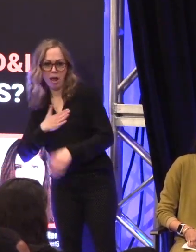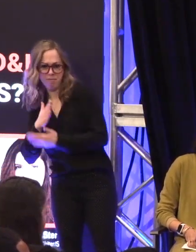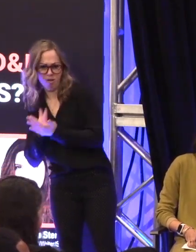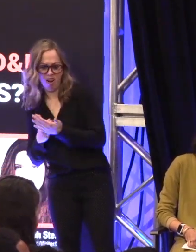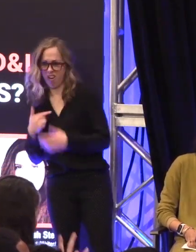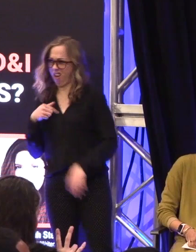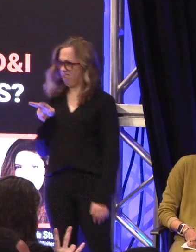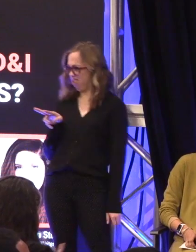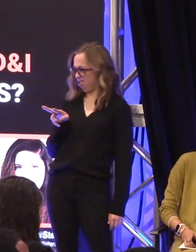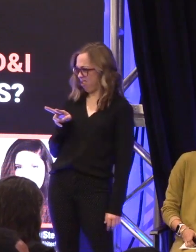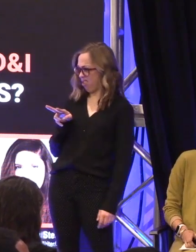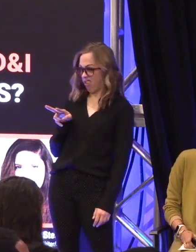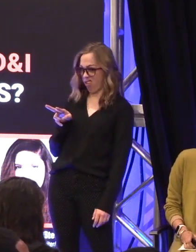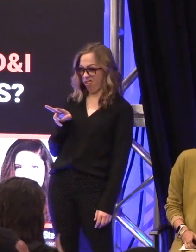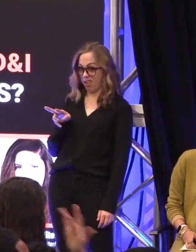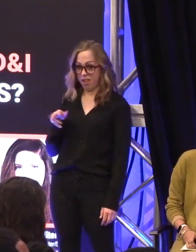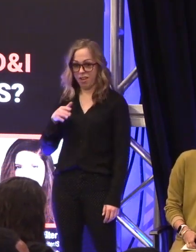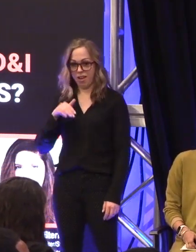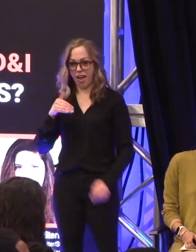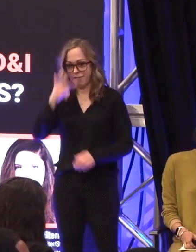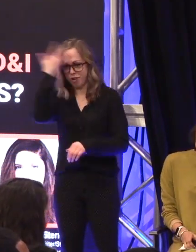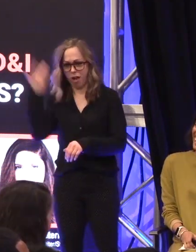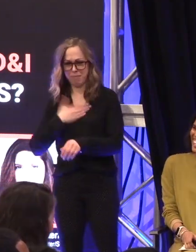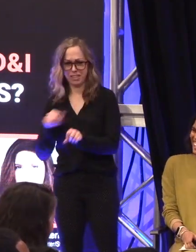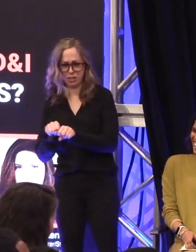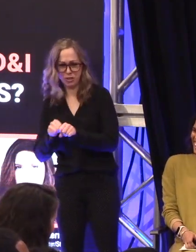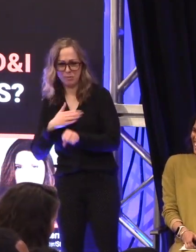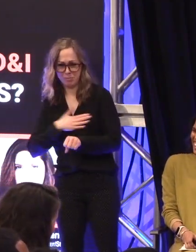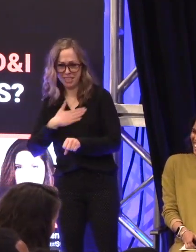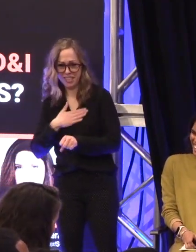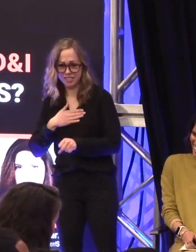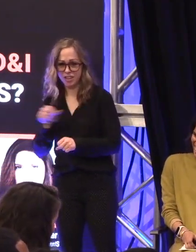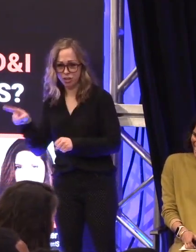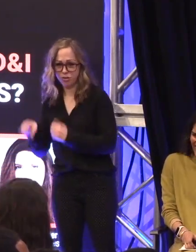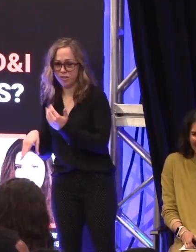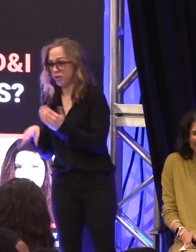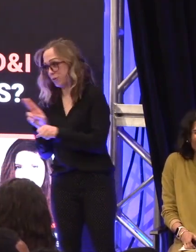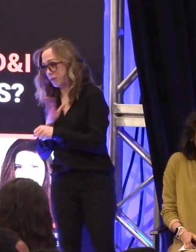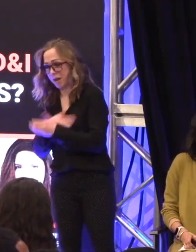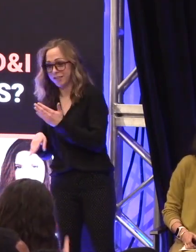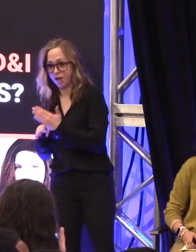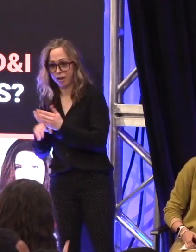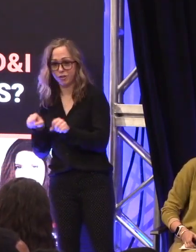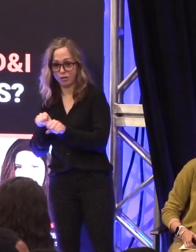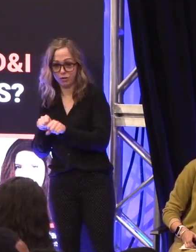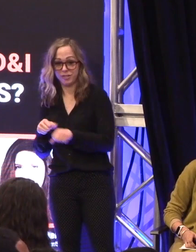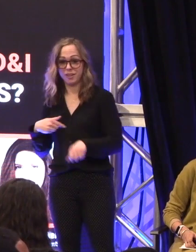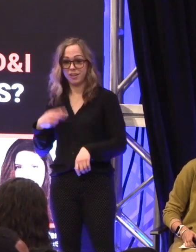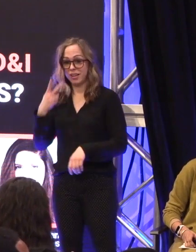my soccer shoes at home, I was like, please go get my soccer shoes. And that was the answer.